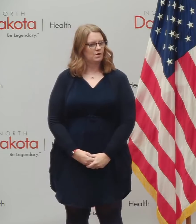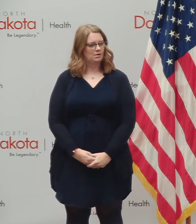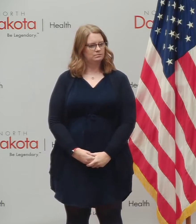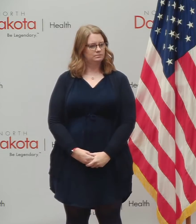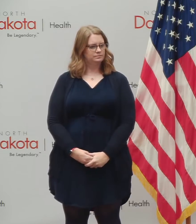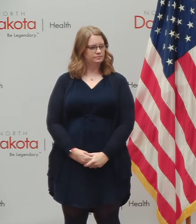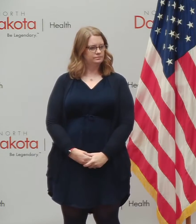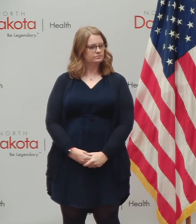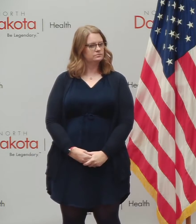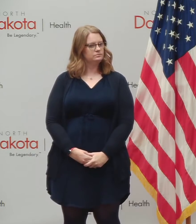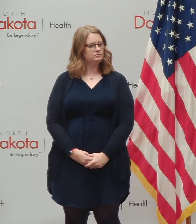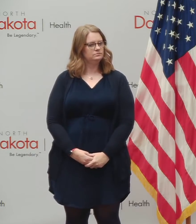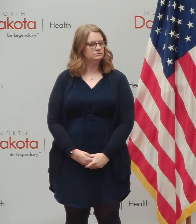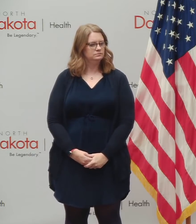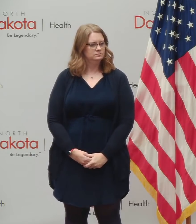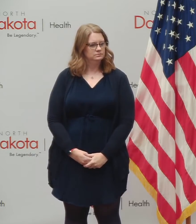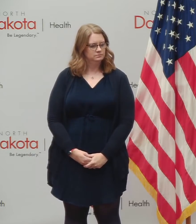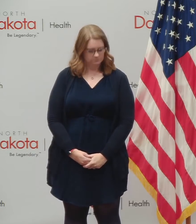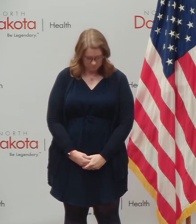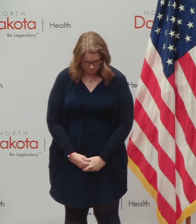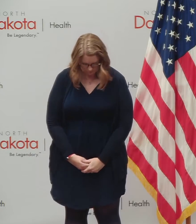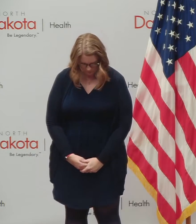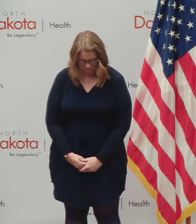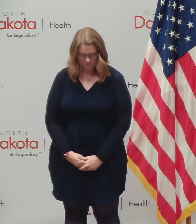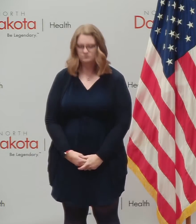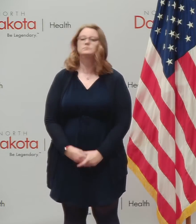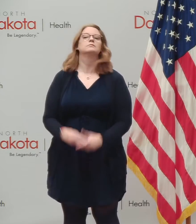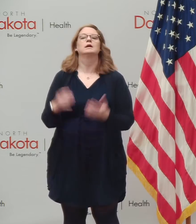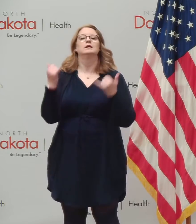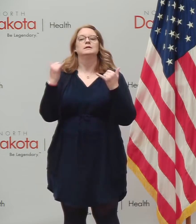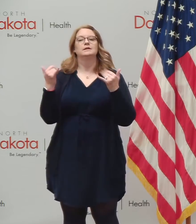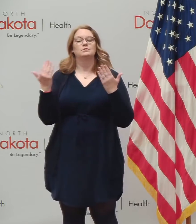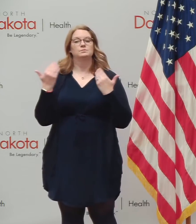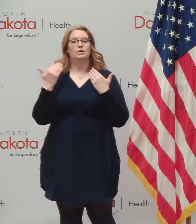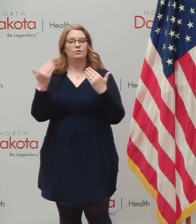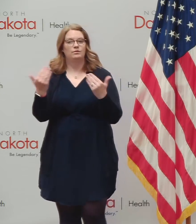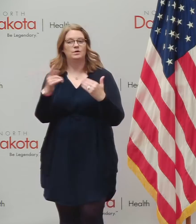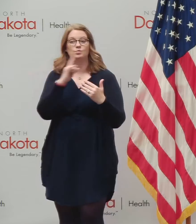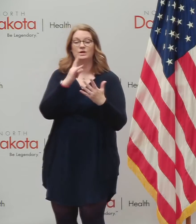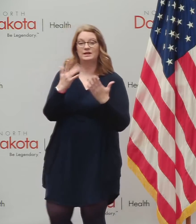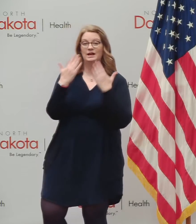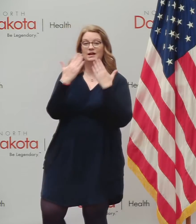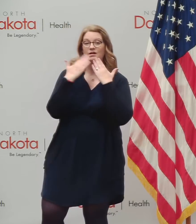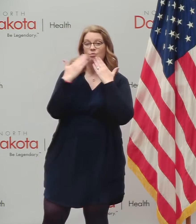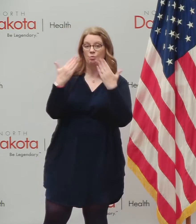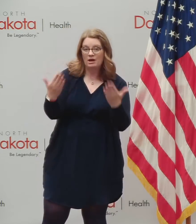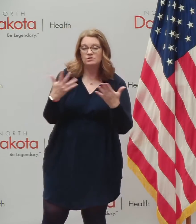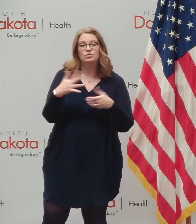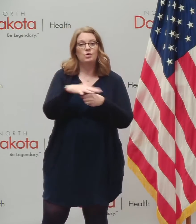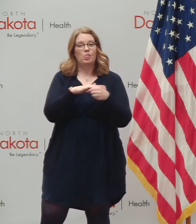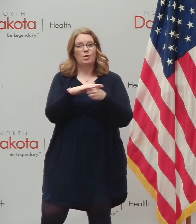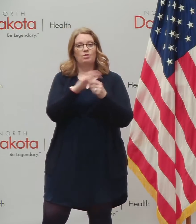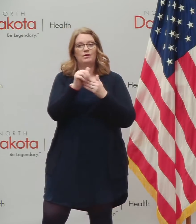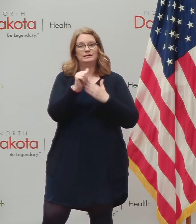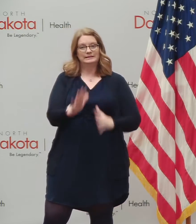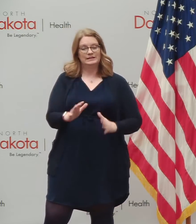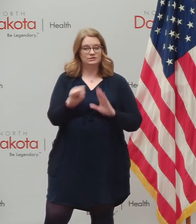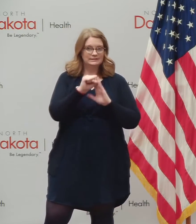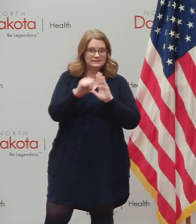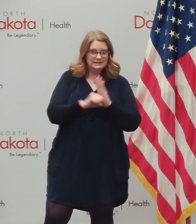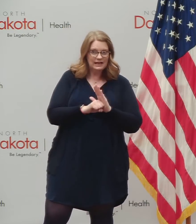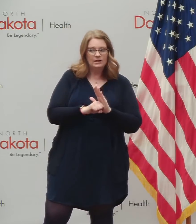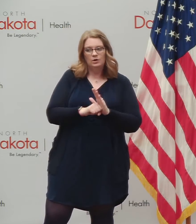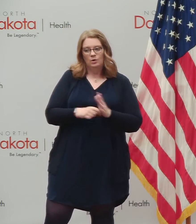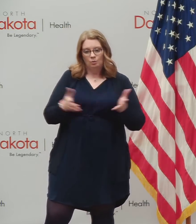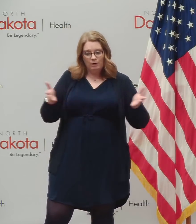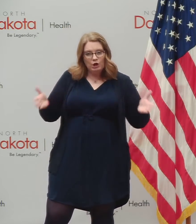So as we move forward, we want to express our gratitude to the local leaders across the state who are encouraging and